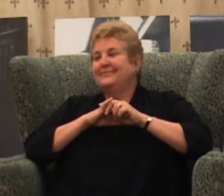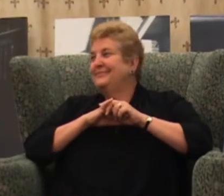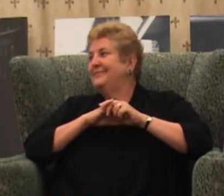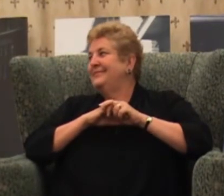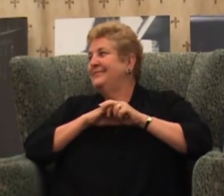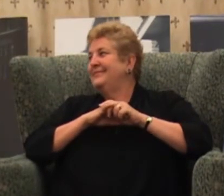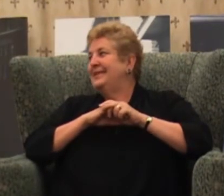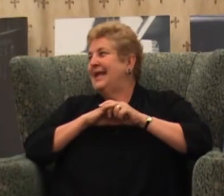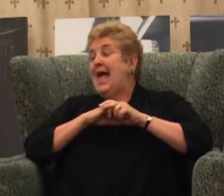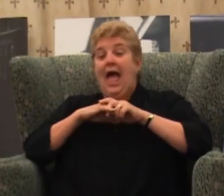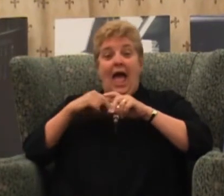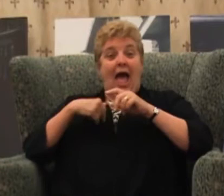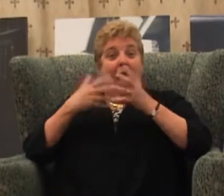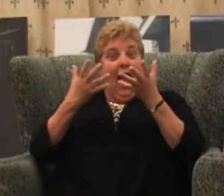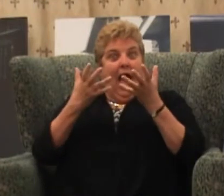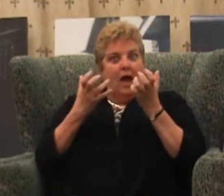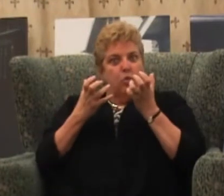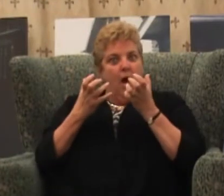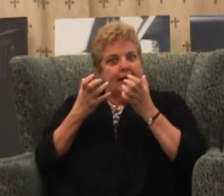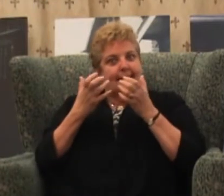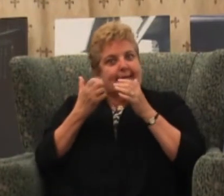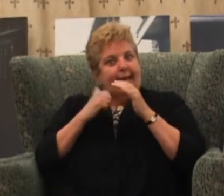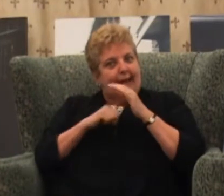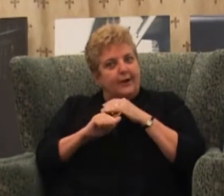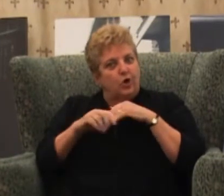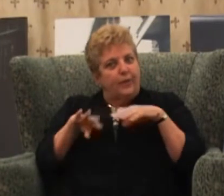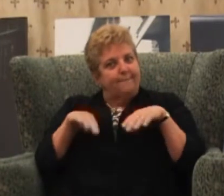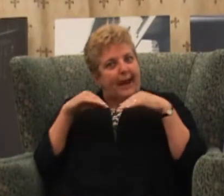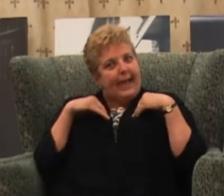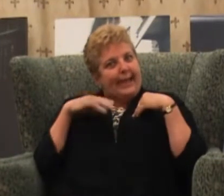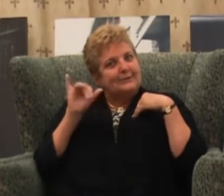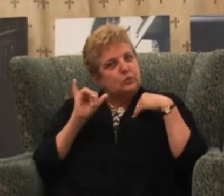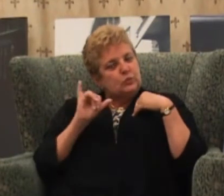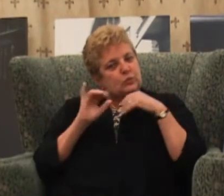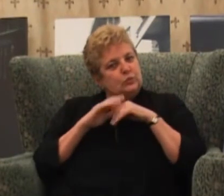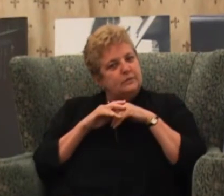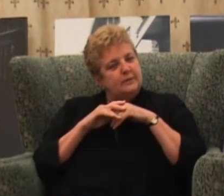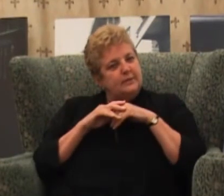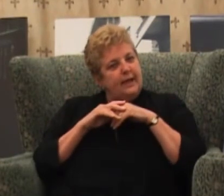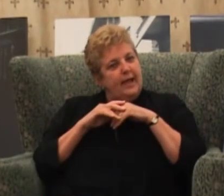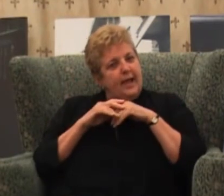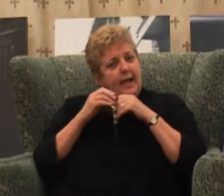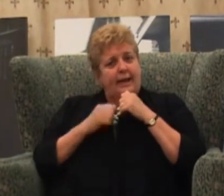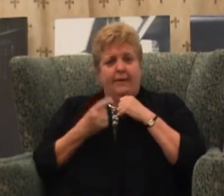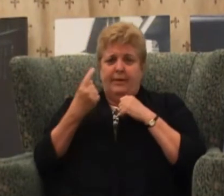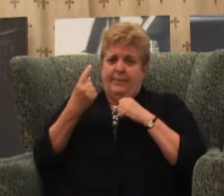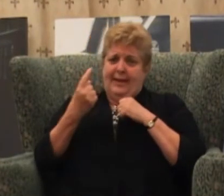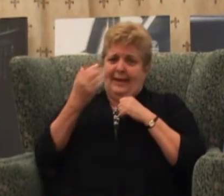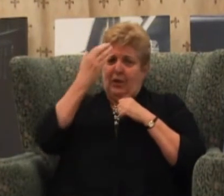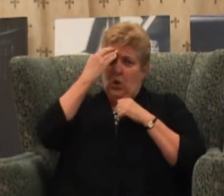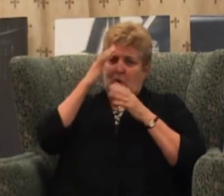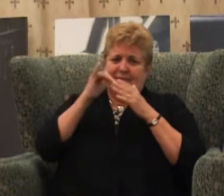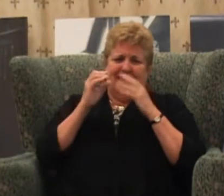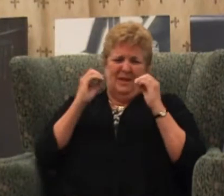I wanted to get underneath a blanket. But everybody knows the professor doesn't get underneath blankets,